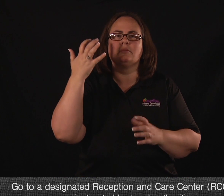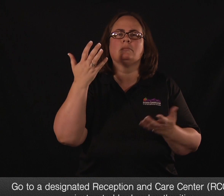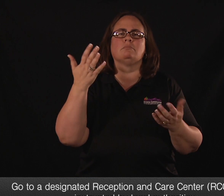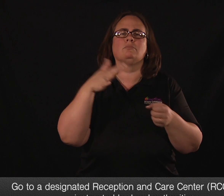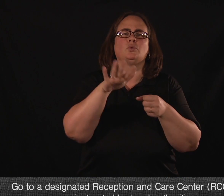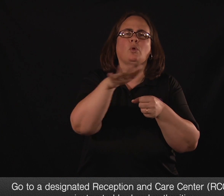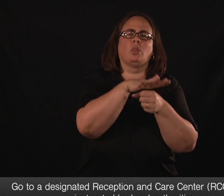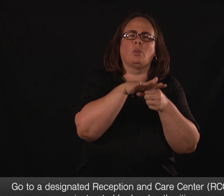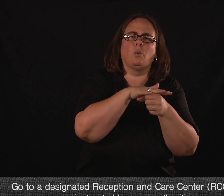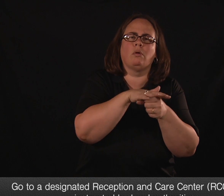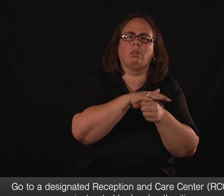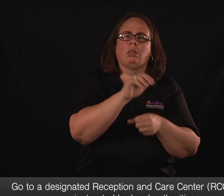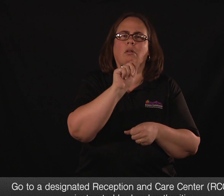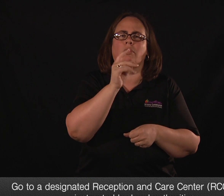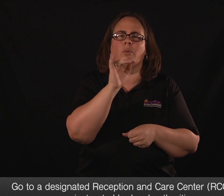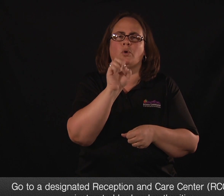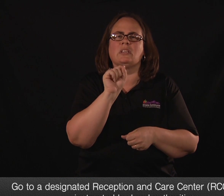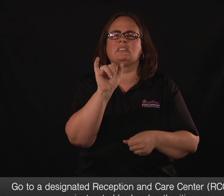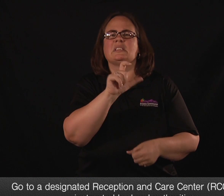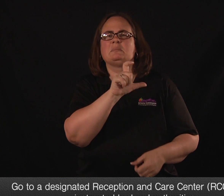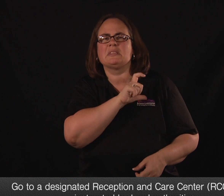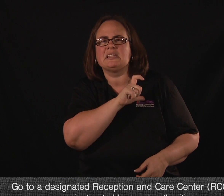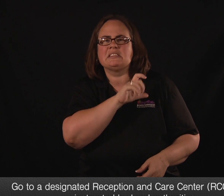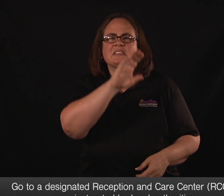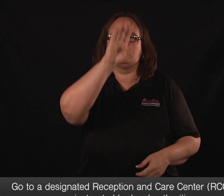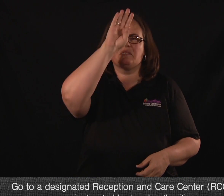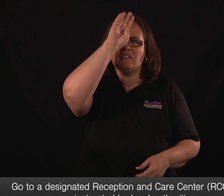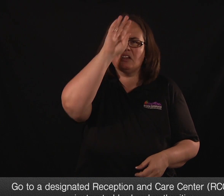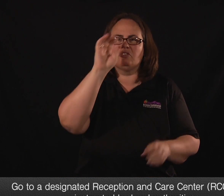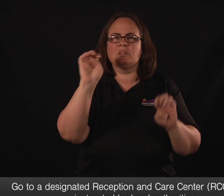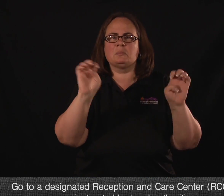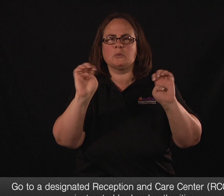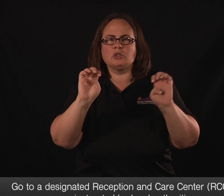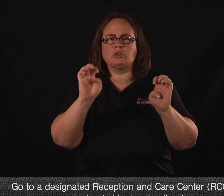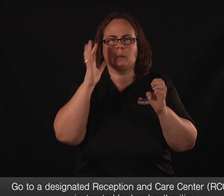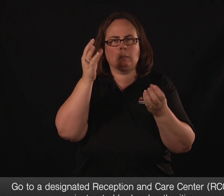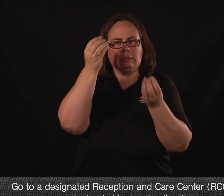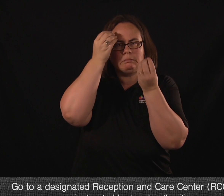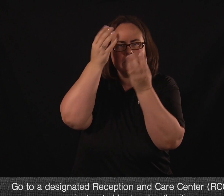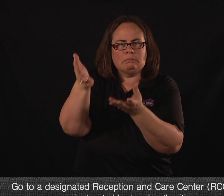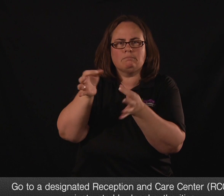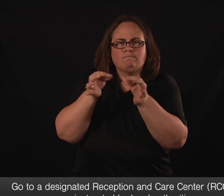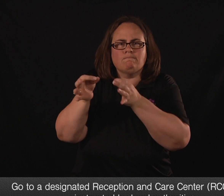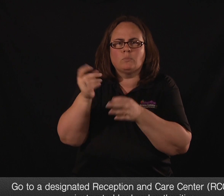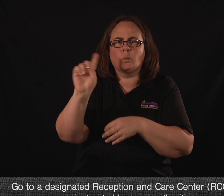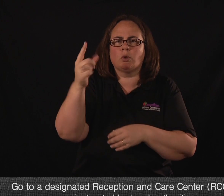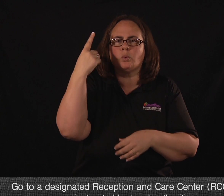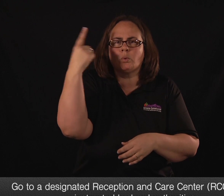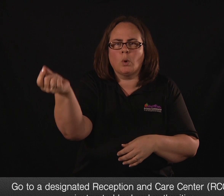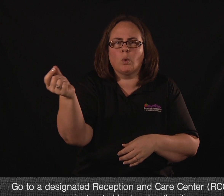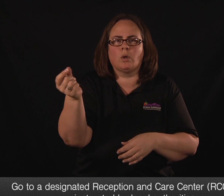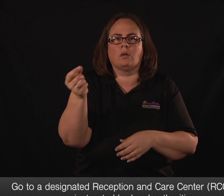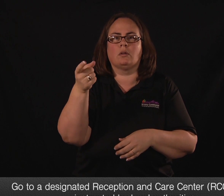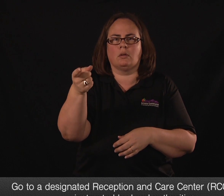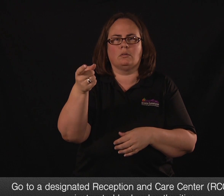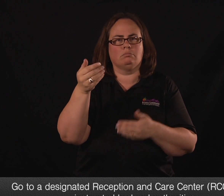Go to a designated Reception and Care Center when instructed by local authorities.